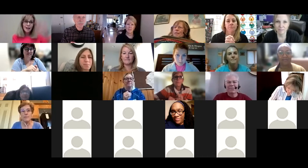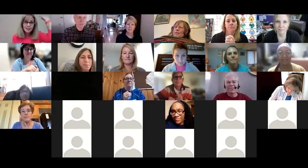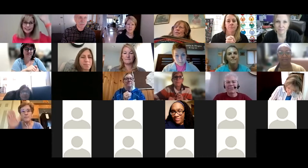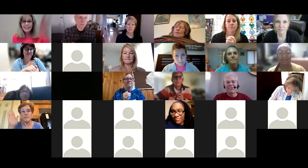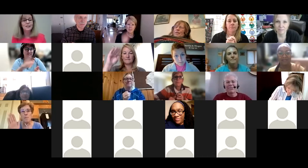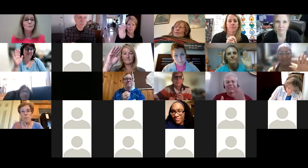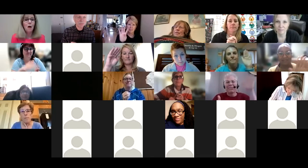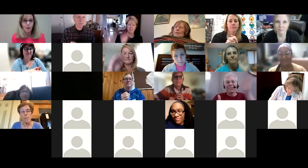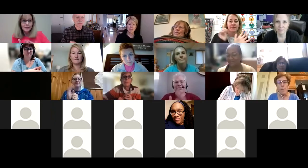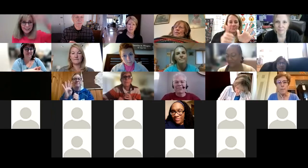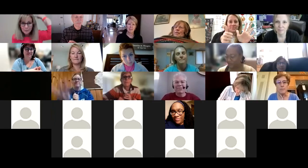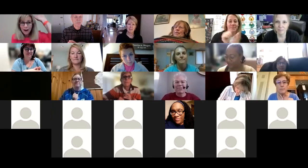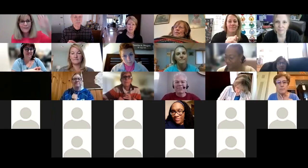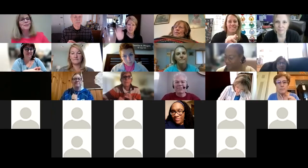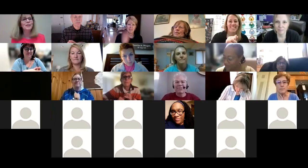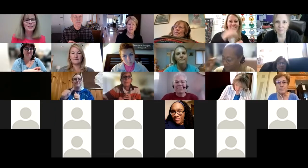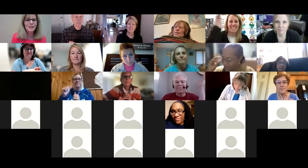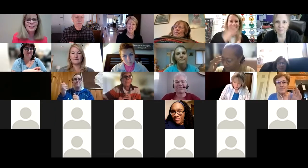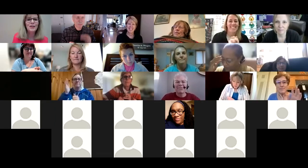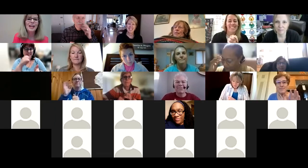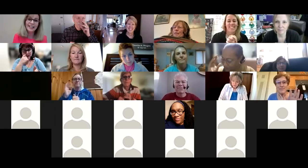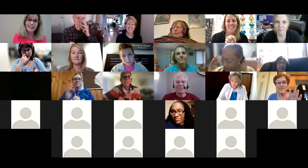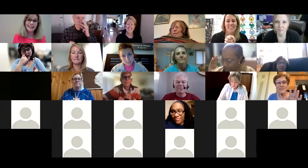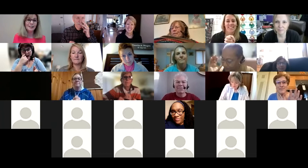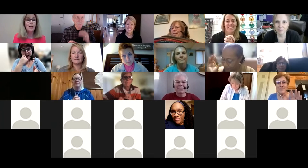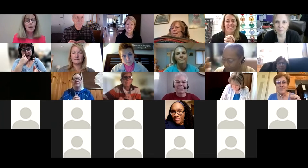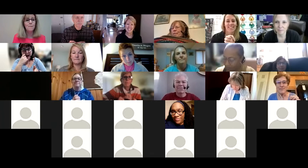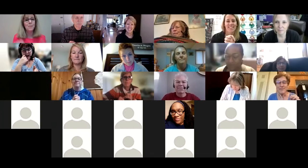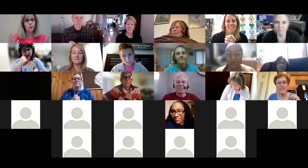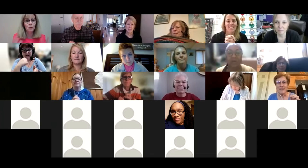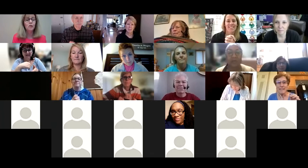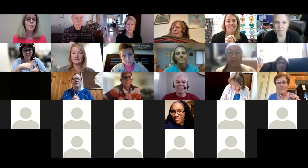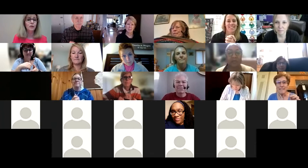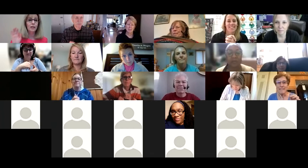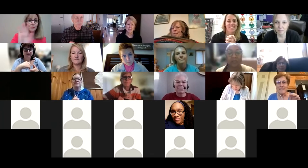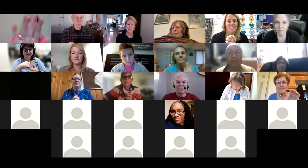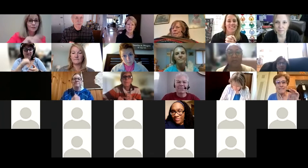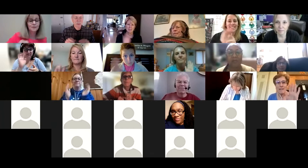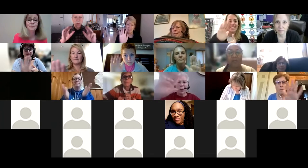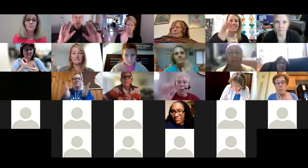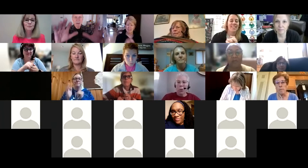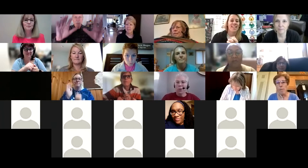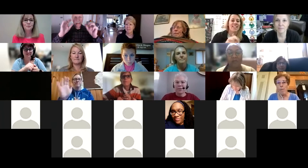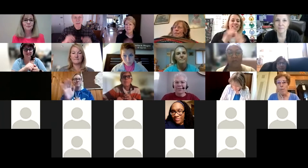Six, my favorite dessert is butterbrickle ice cream. Stop right there.